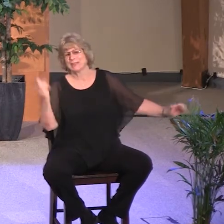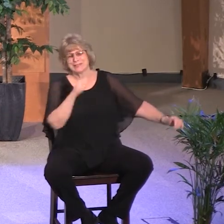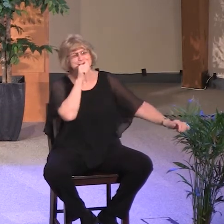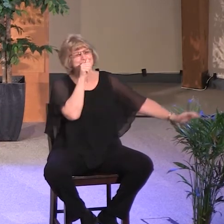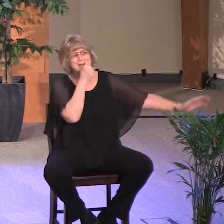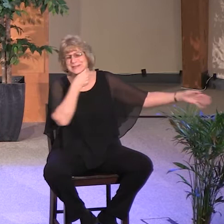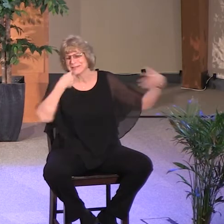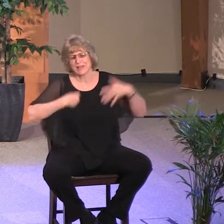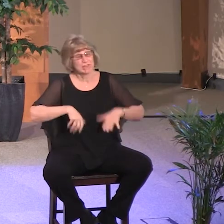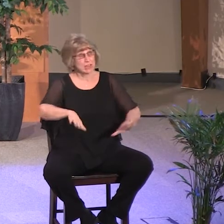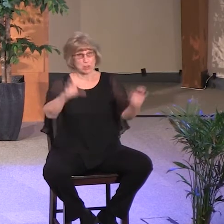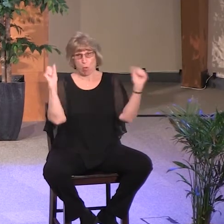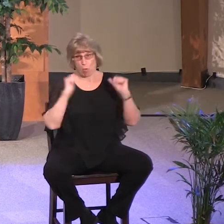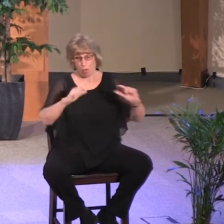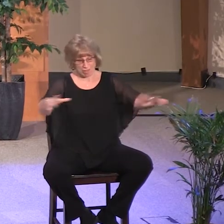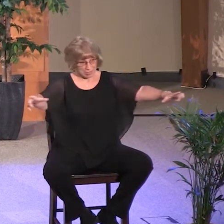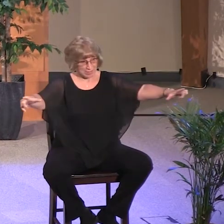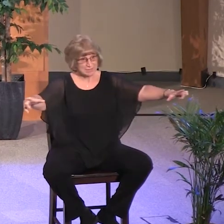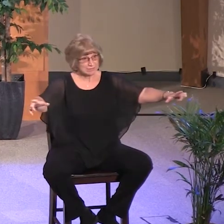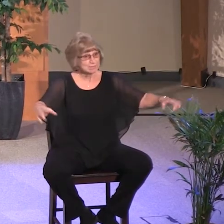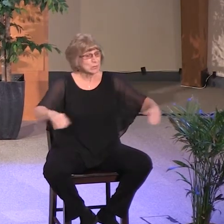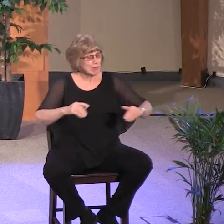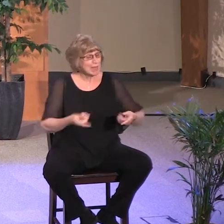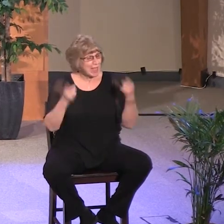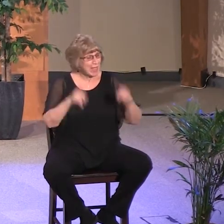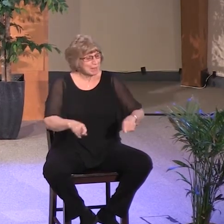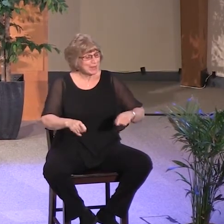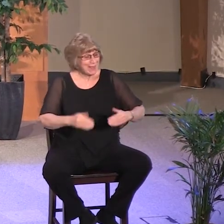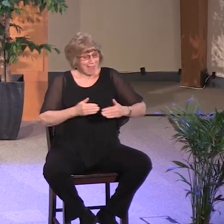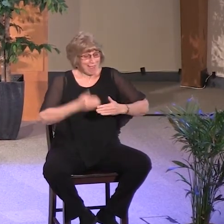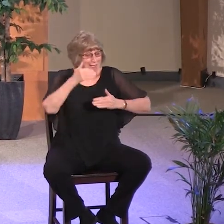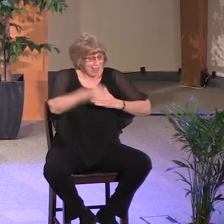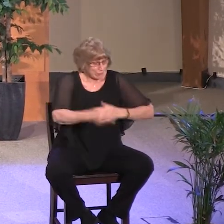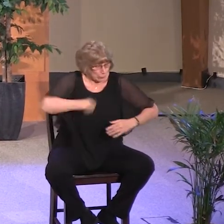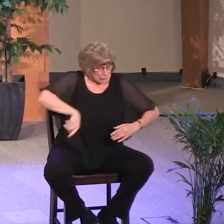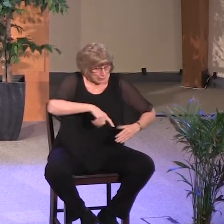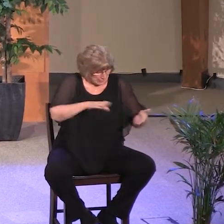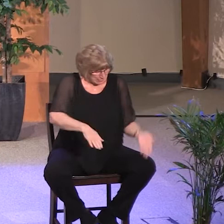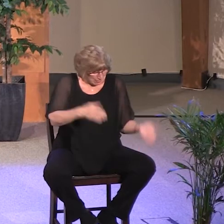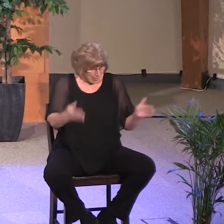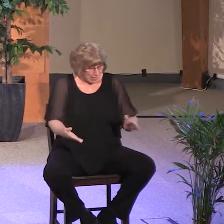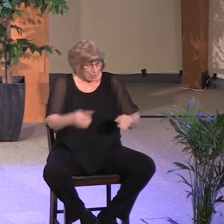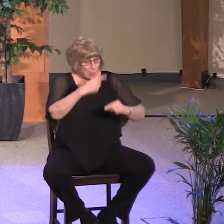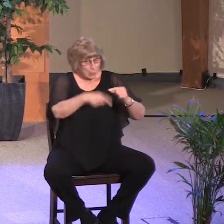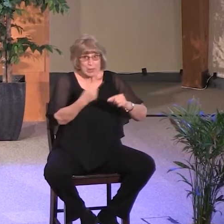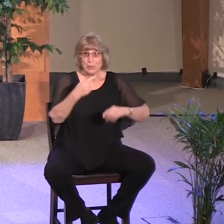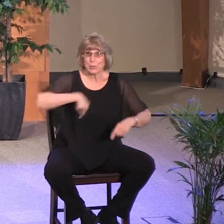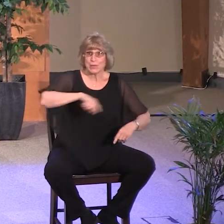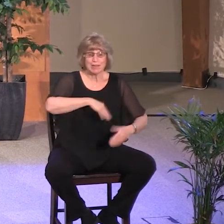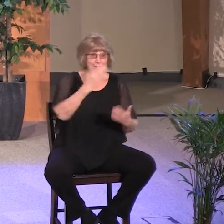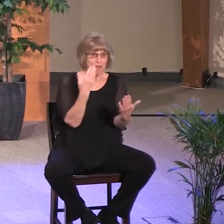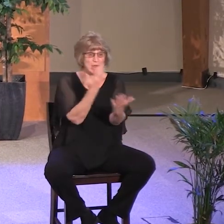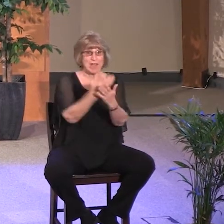our sacrifices will happen after we die, right? When we get to heaven. So a show